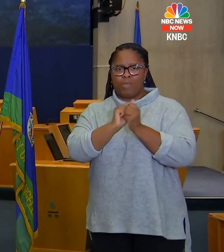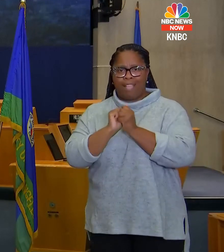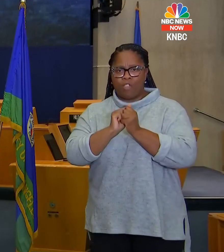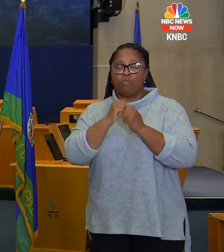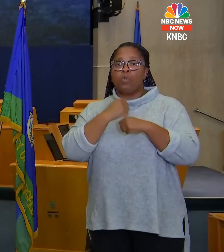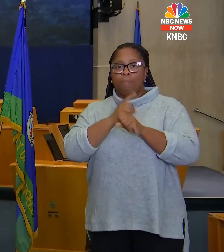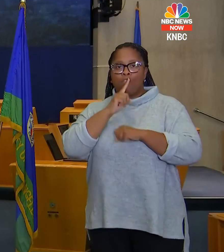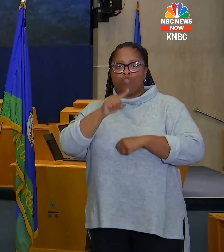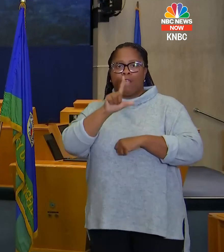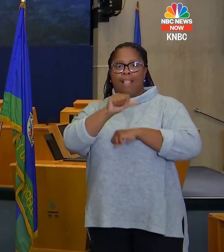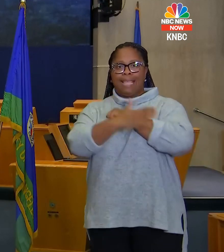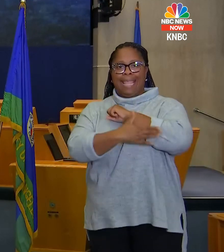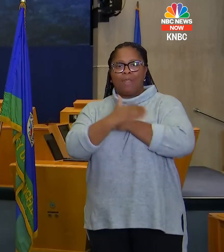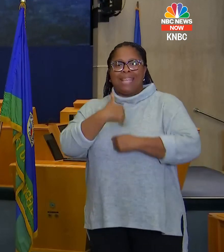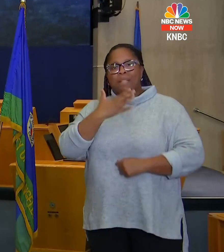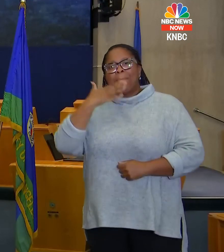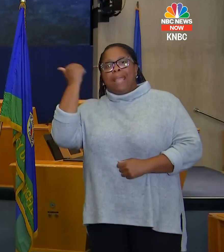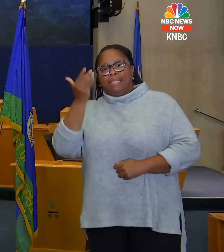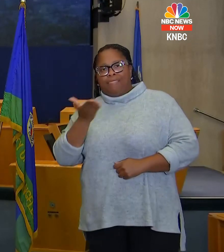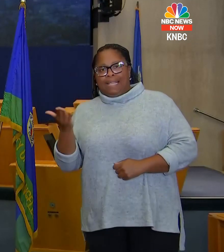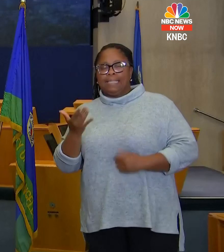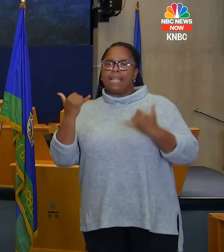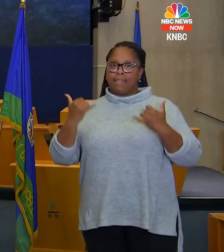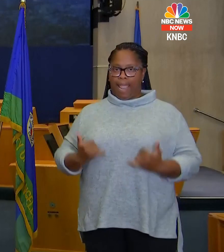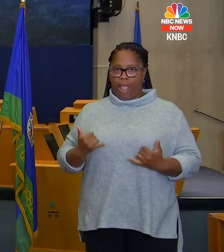now. With that, Councilmember Ryu.